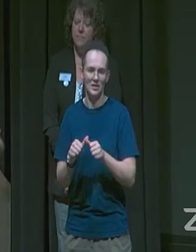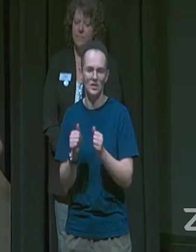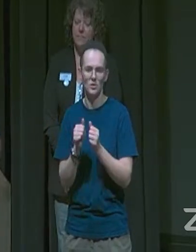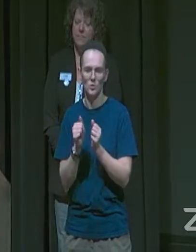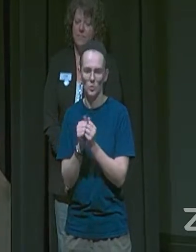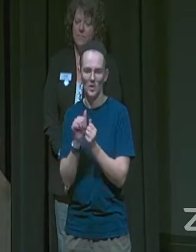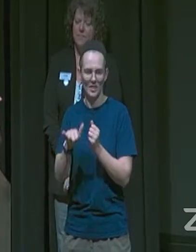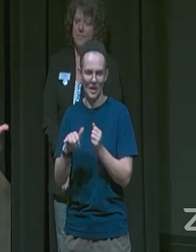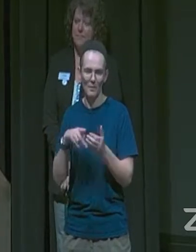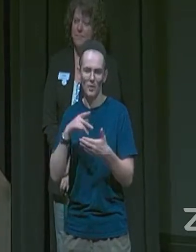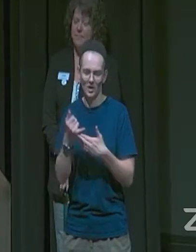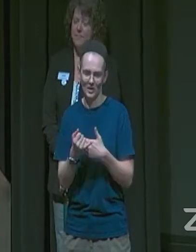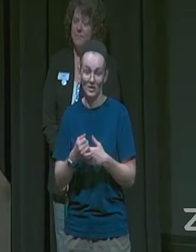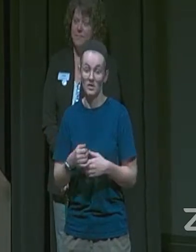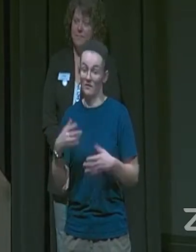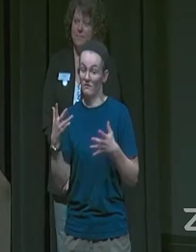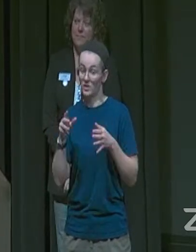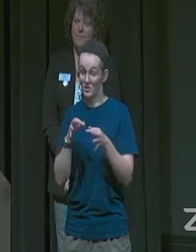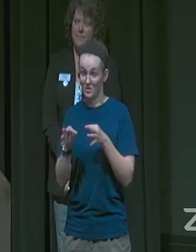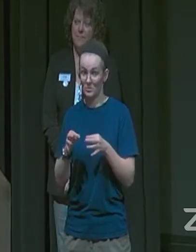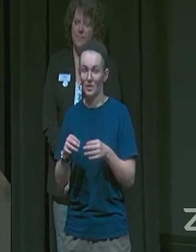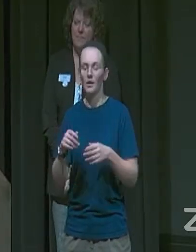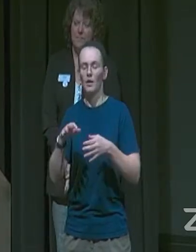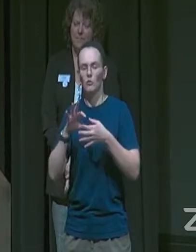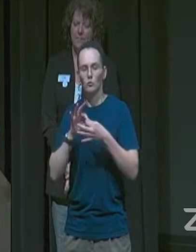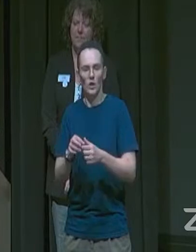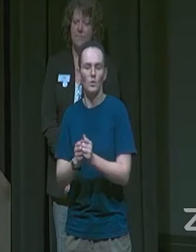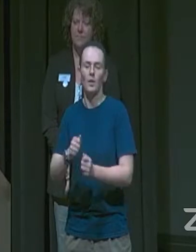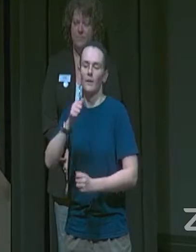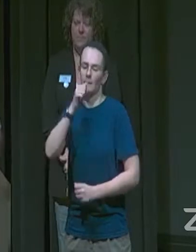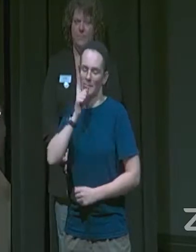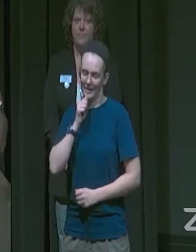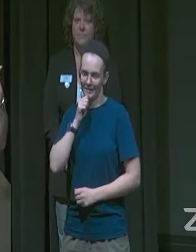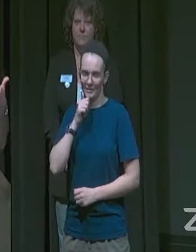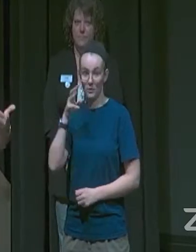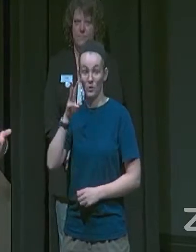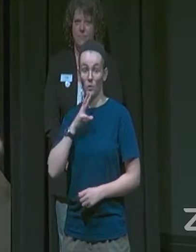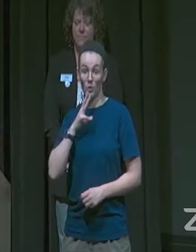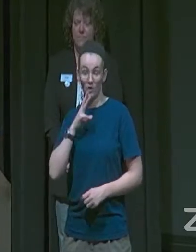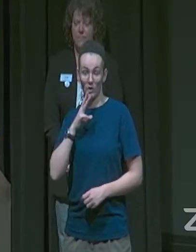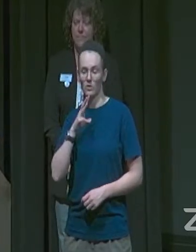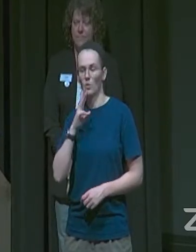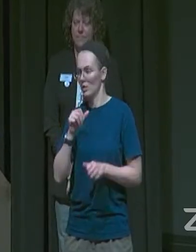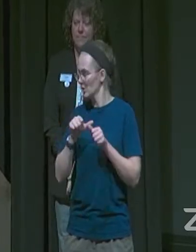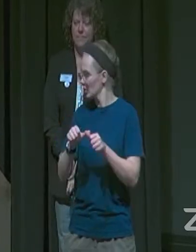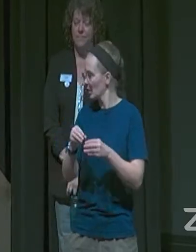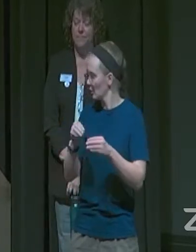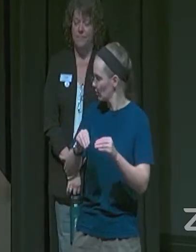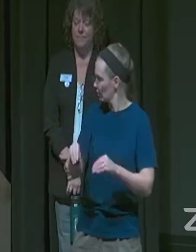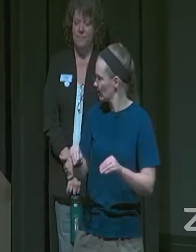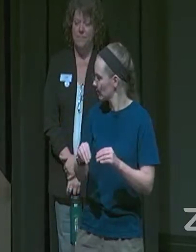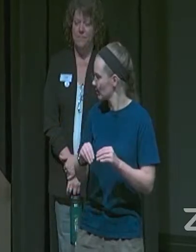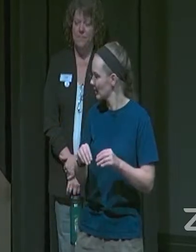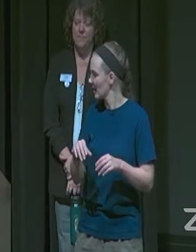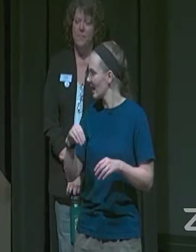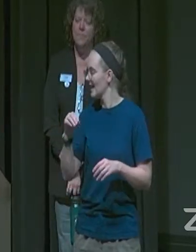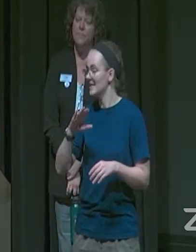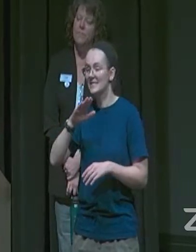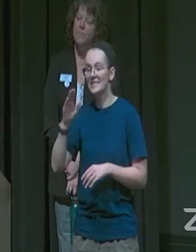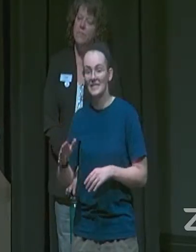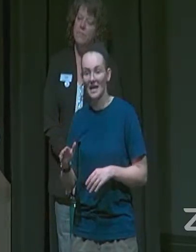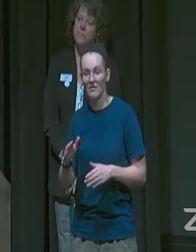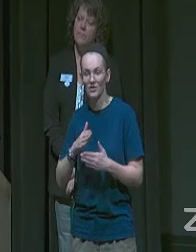this, because as we said, this is about patience. And if you think of water, water is always moving and